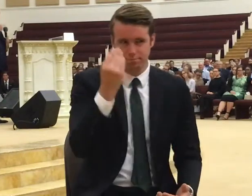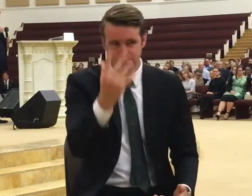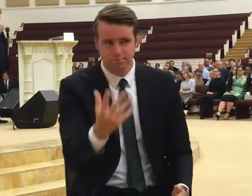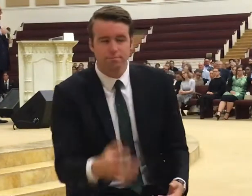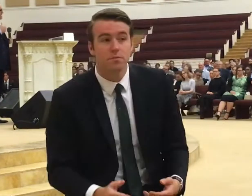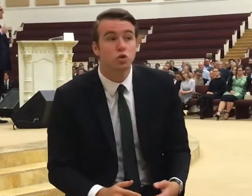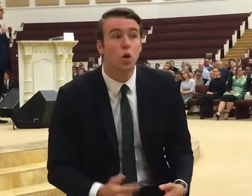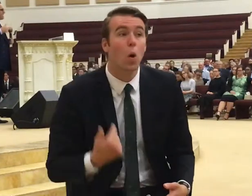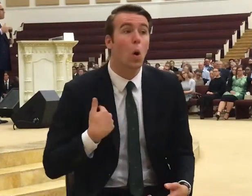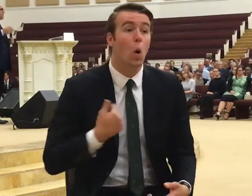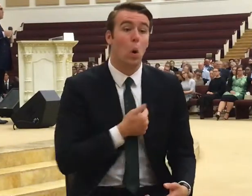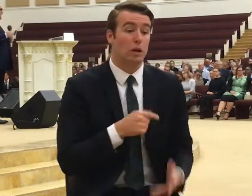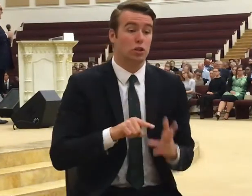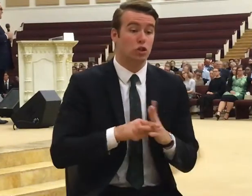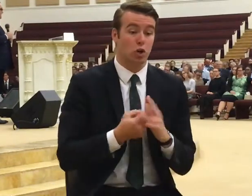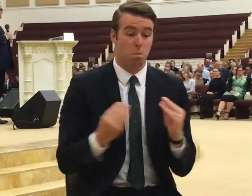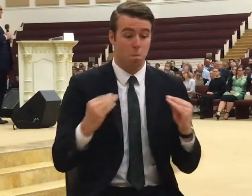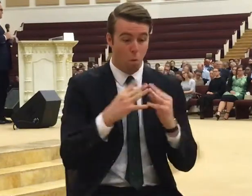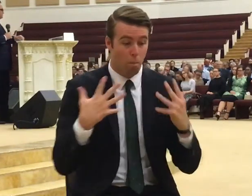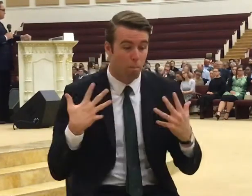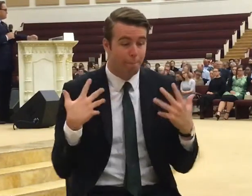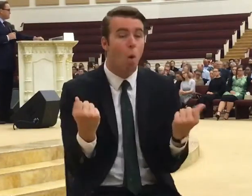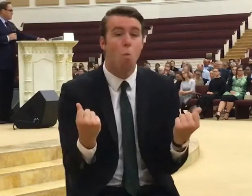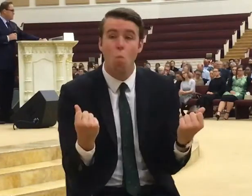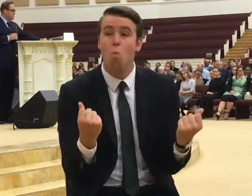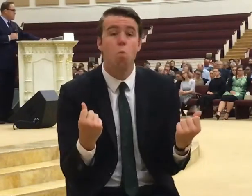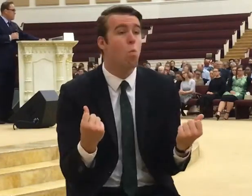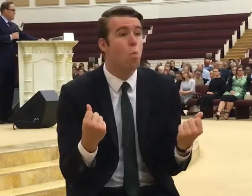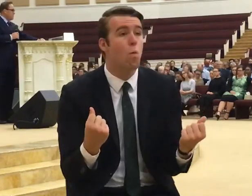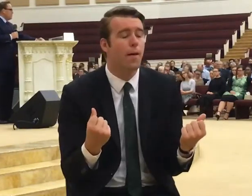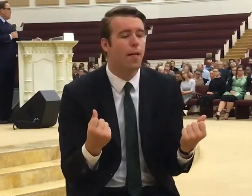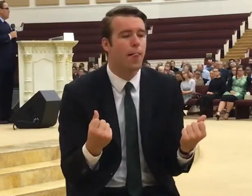When we begin to get bold like this,